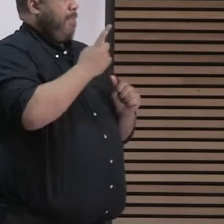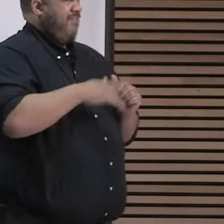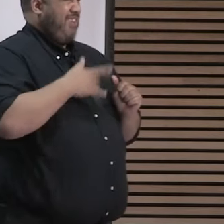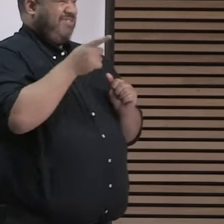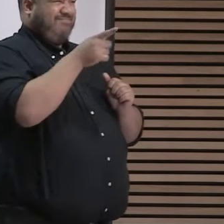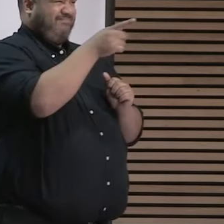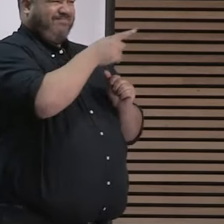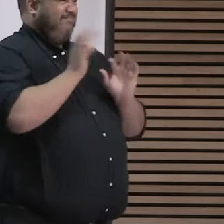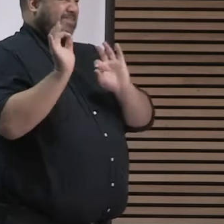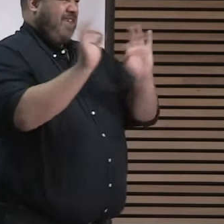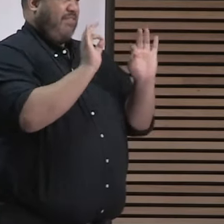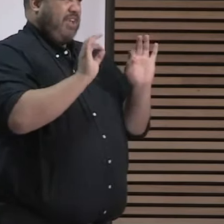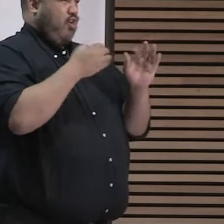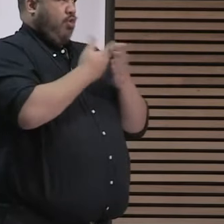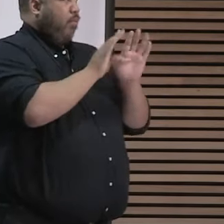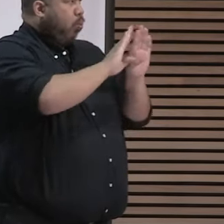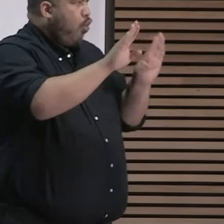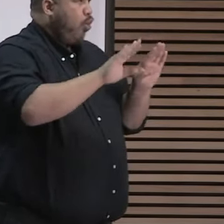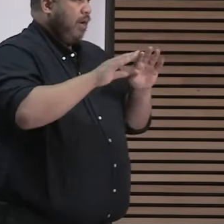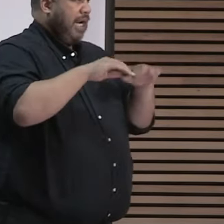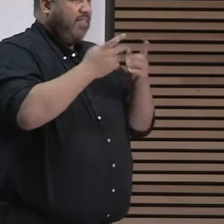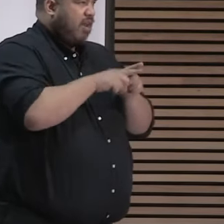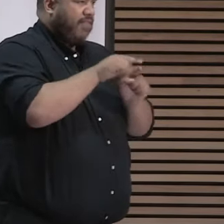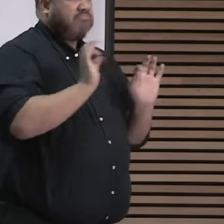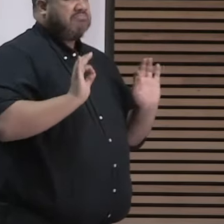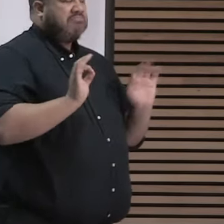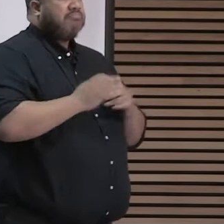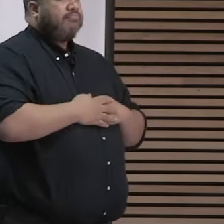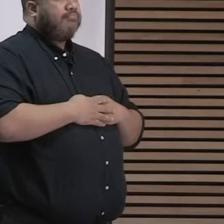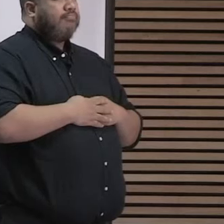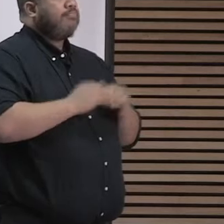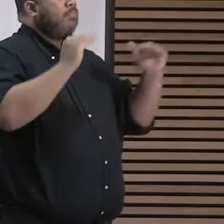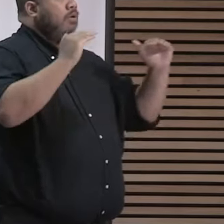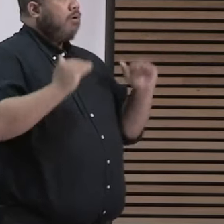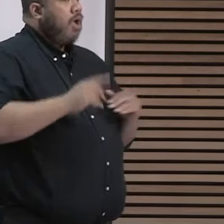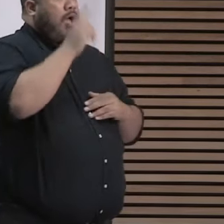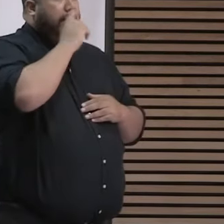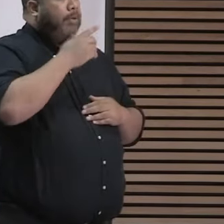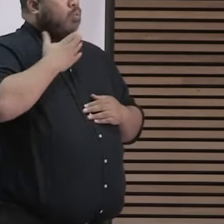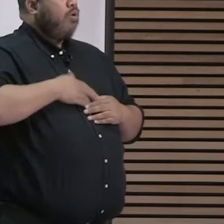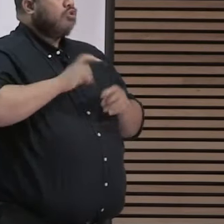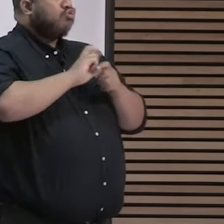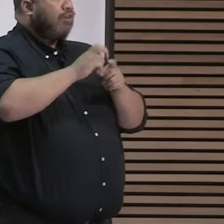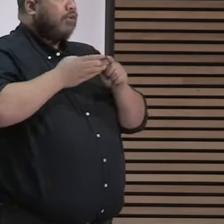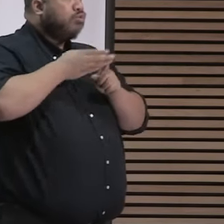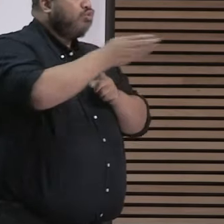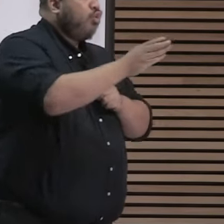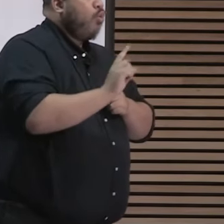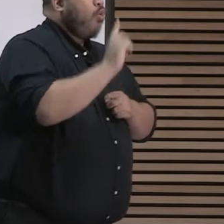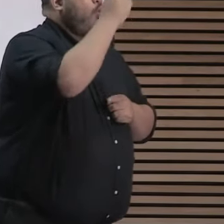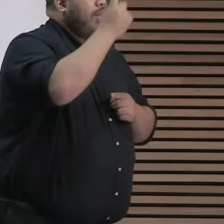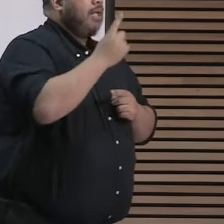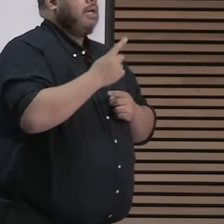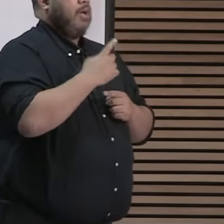week. An update on the exemptions process for people wanting to travel into Auckland. The Ministry of Health has received over